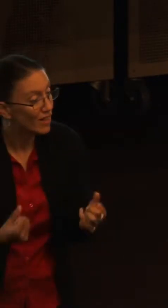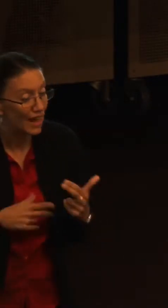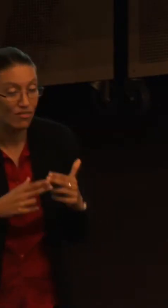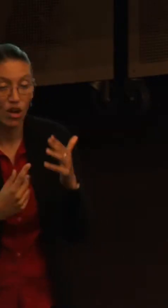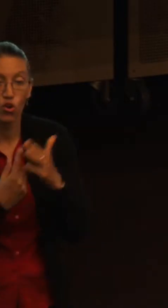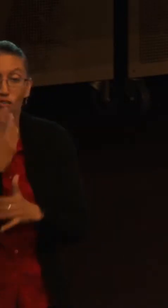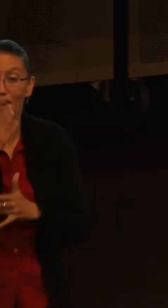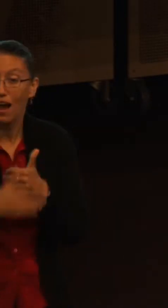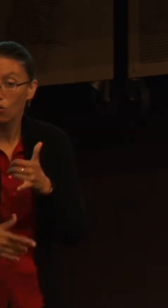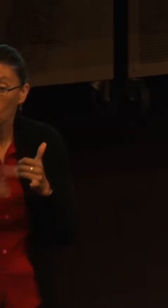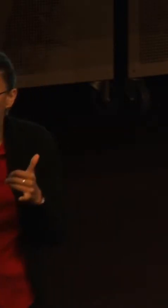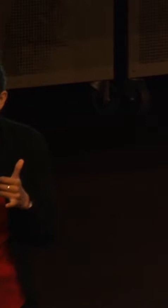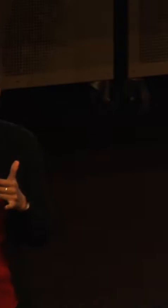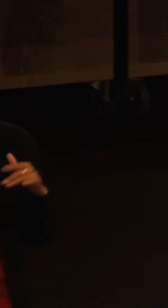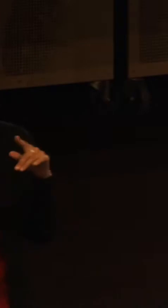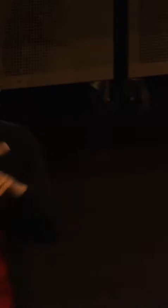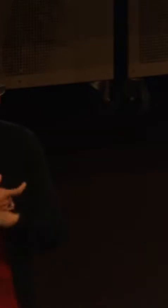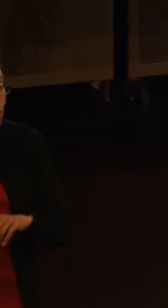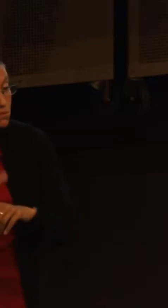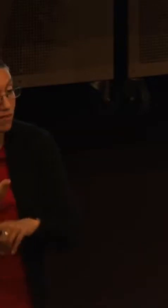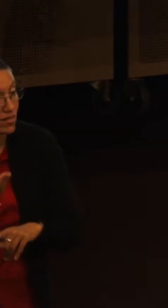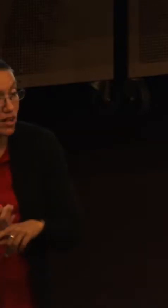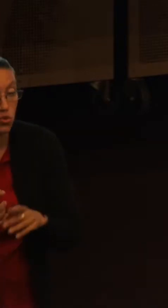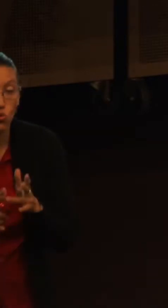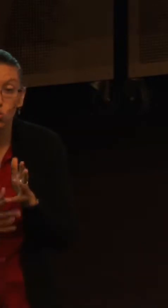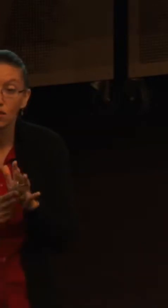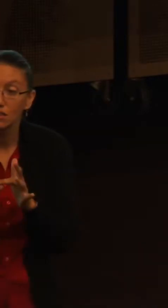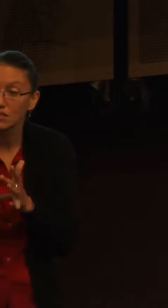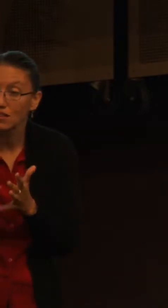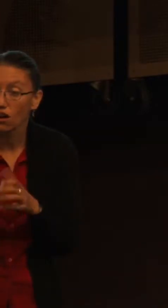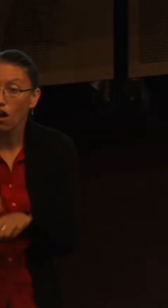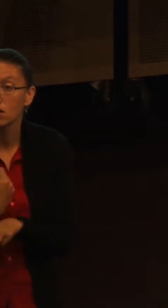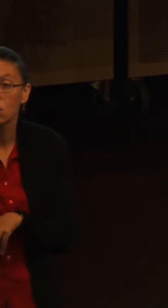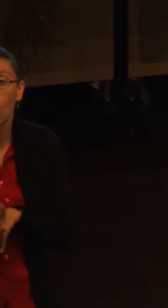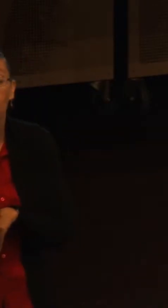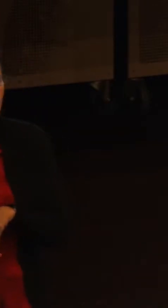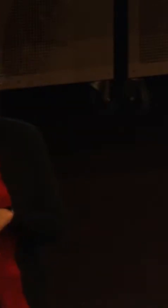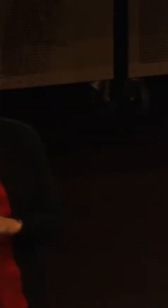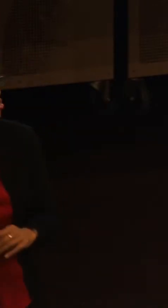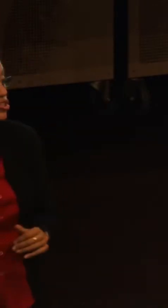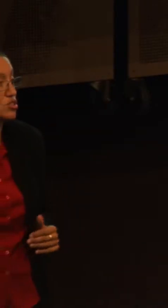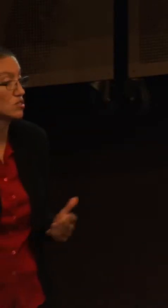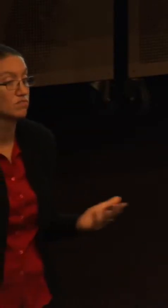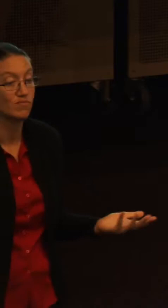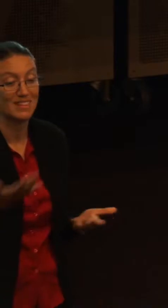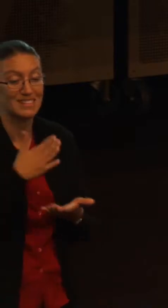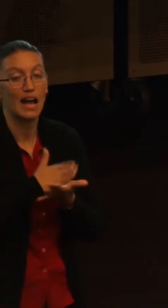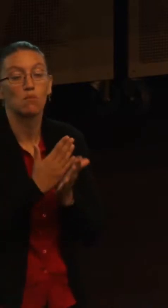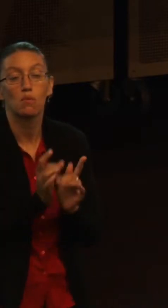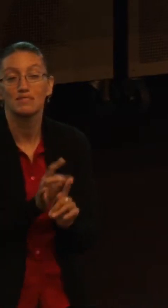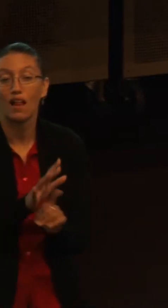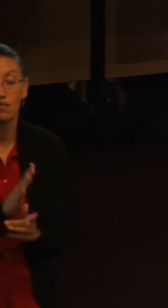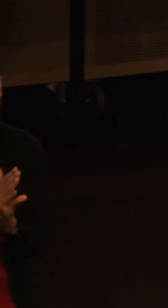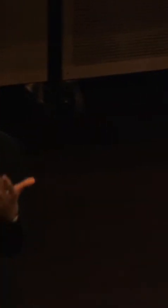the end of the word, are they complex morphological units that are causing the problem, or are they just the segments that actually